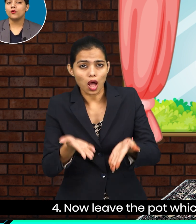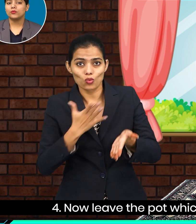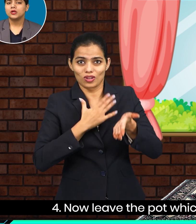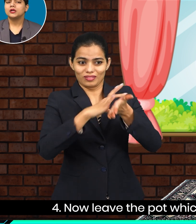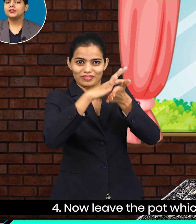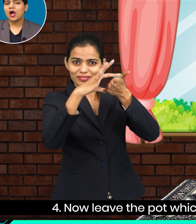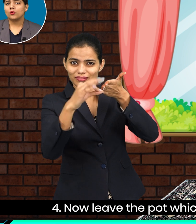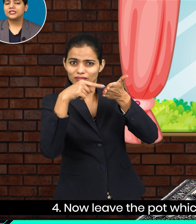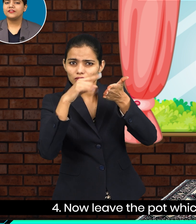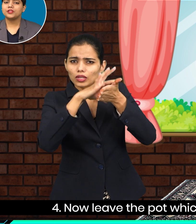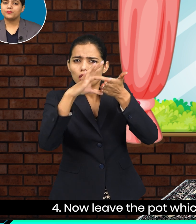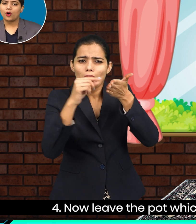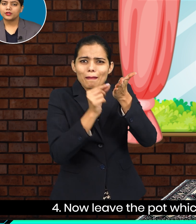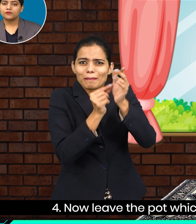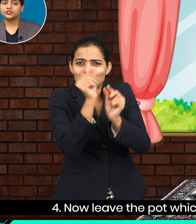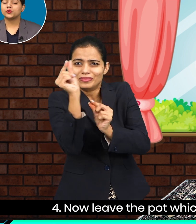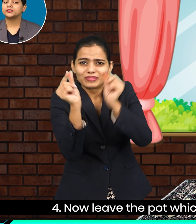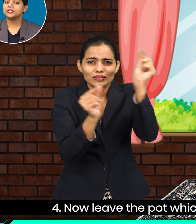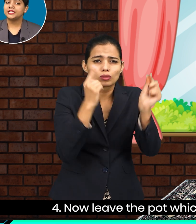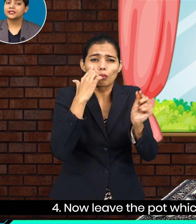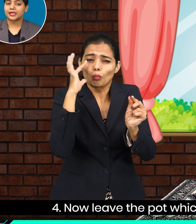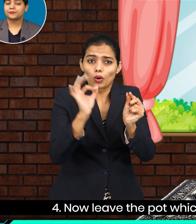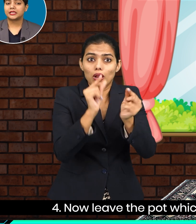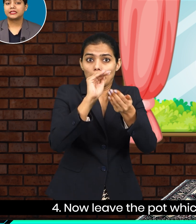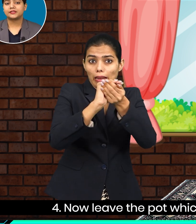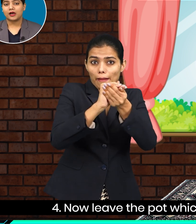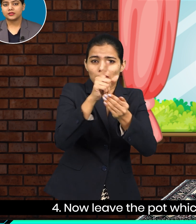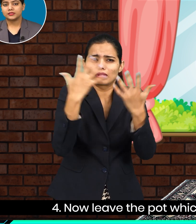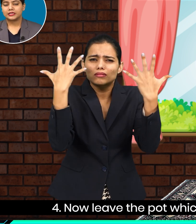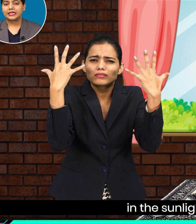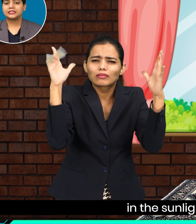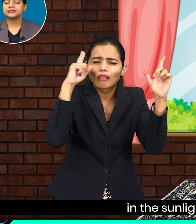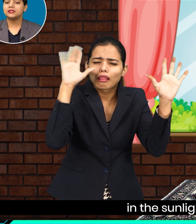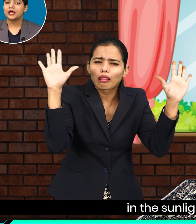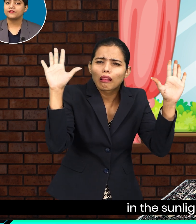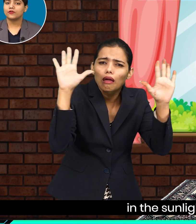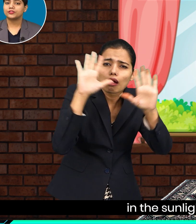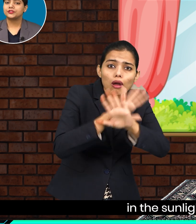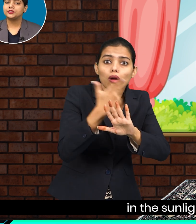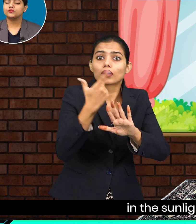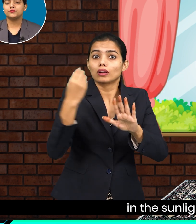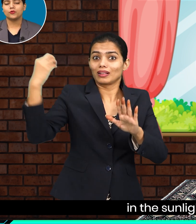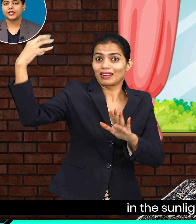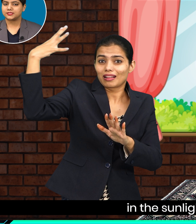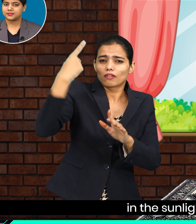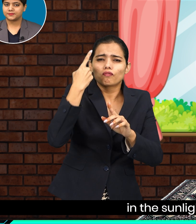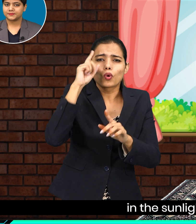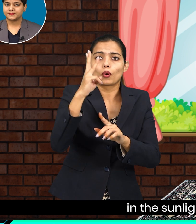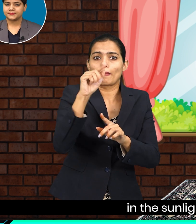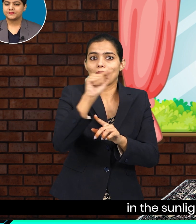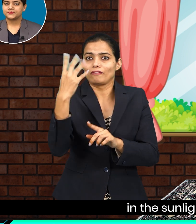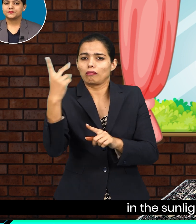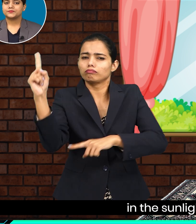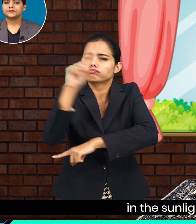Number 4. Now leave the pot which was earlier kept in the dark in the sunlight for 3 to 4 days.